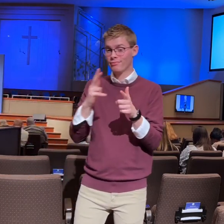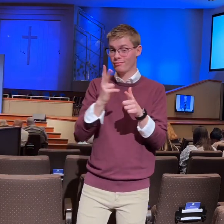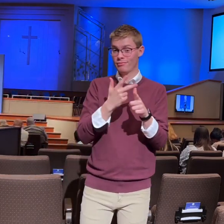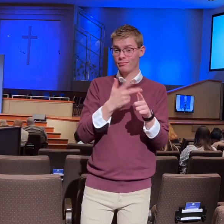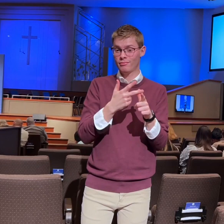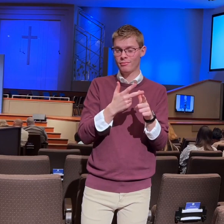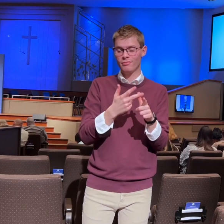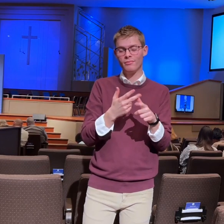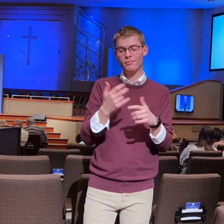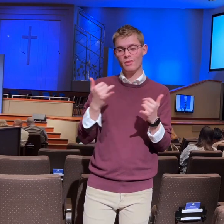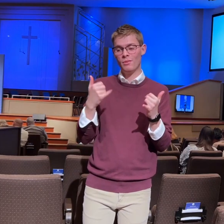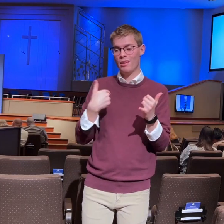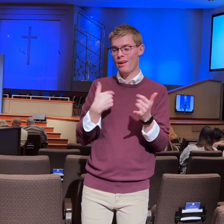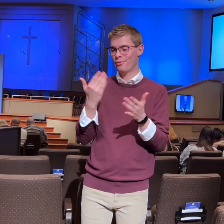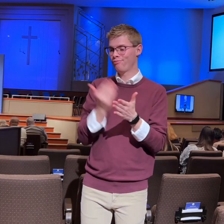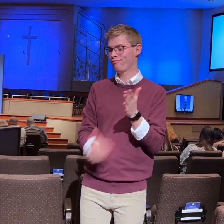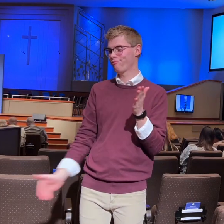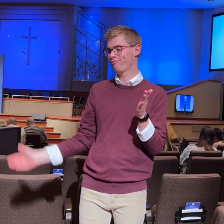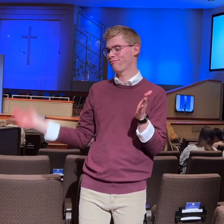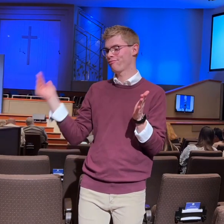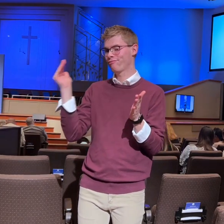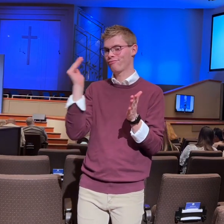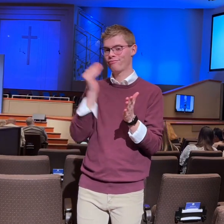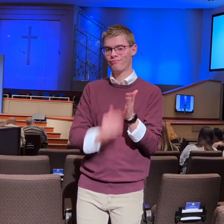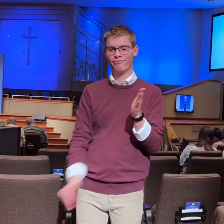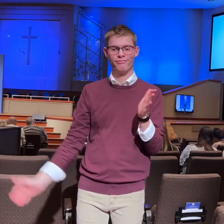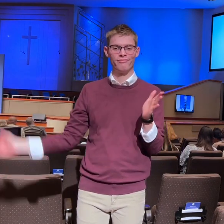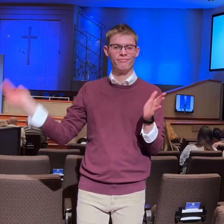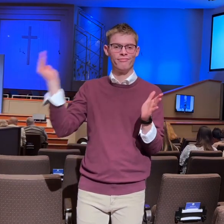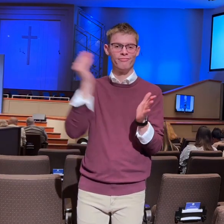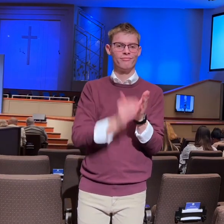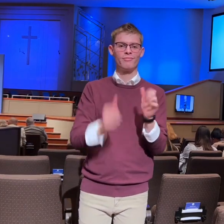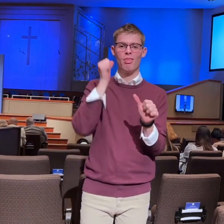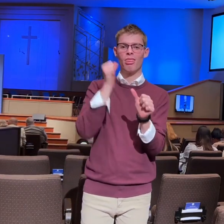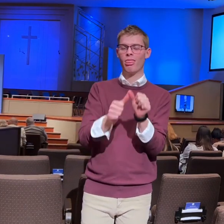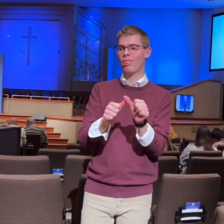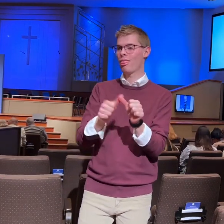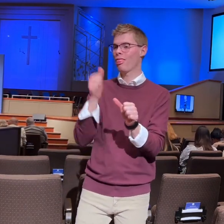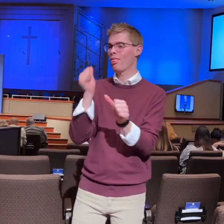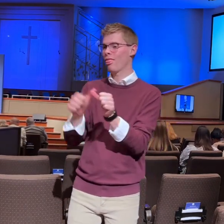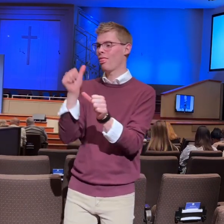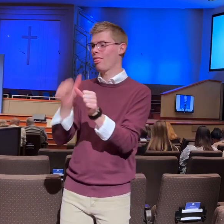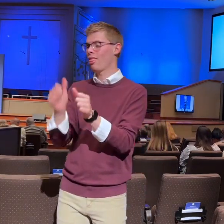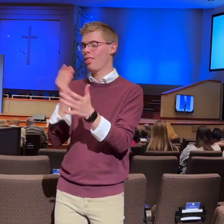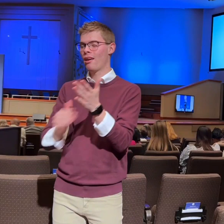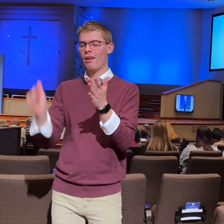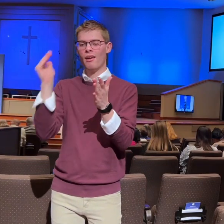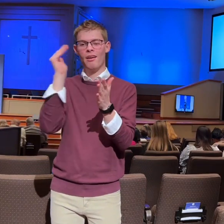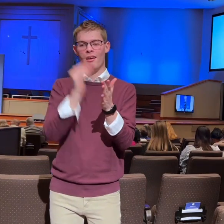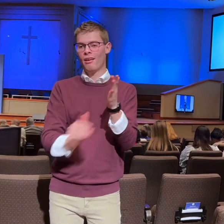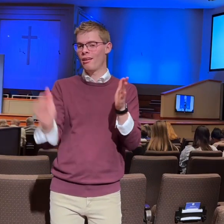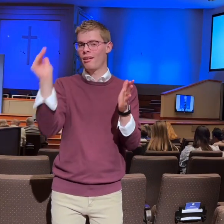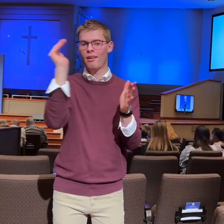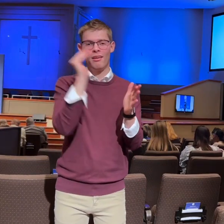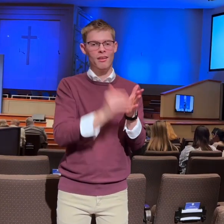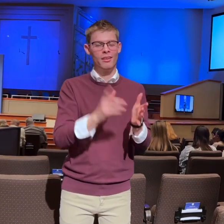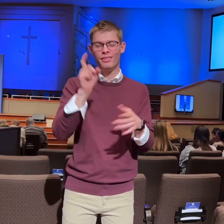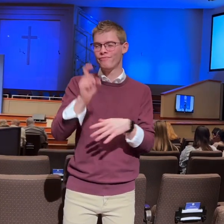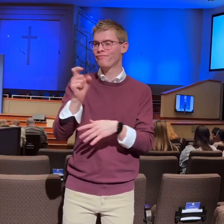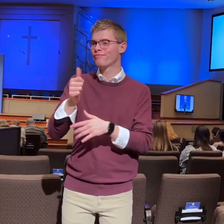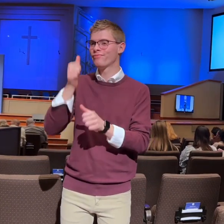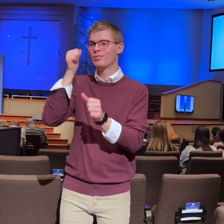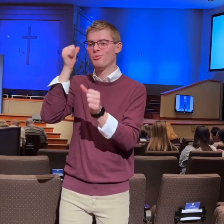go to church again? Yep. Remember the truth again and again and again and again because like me, sometimes you'll forget a word or a name. You got to get back to the word of God,